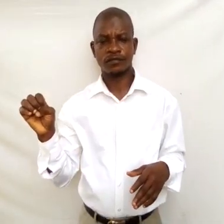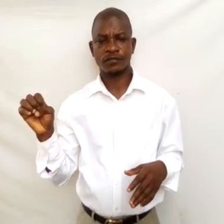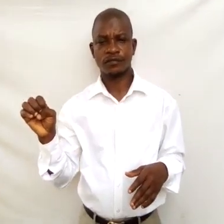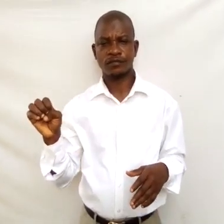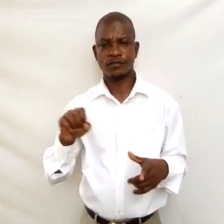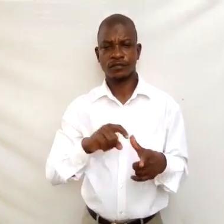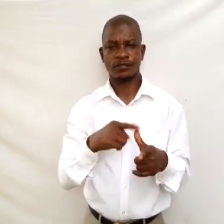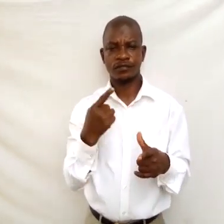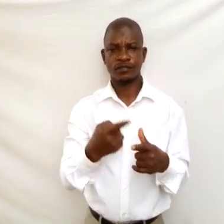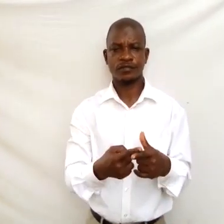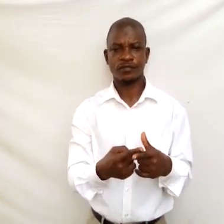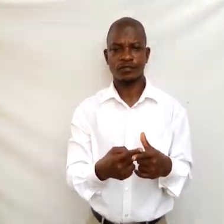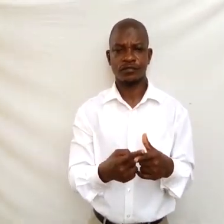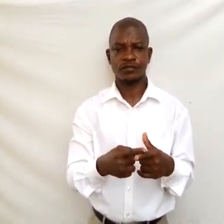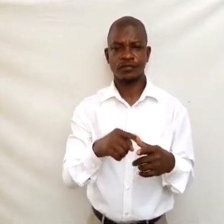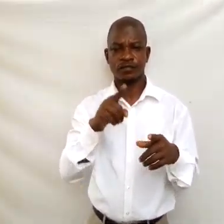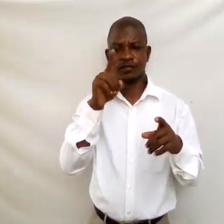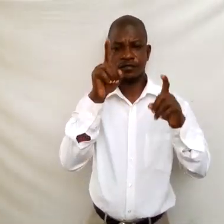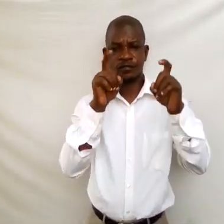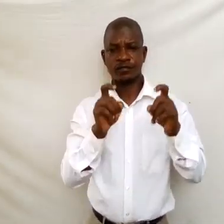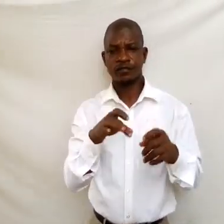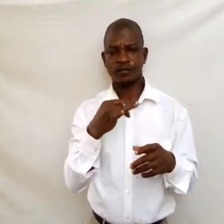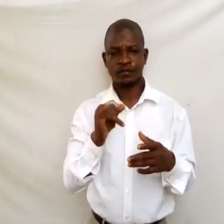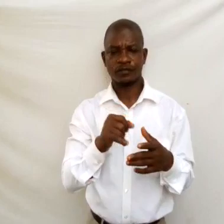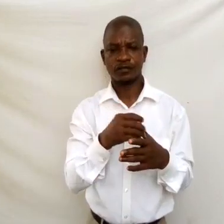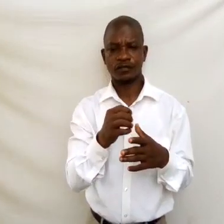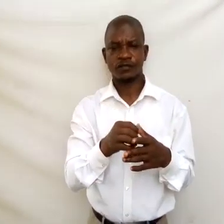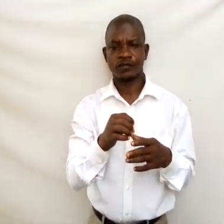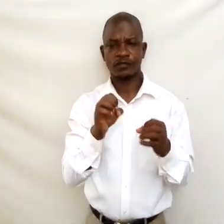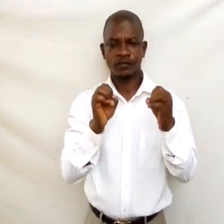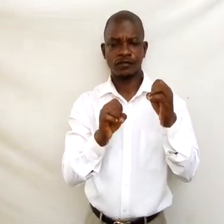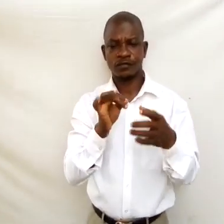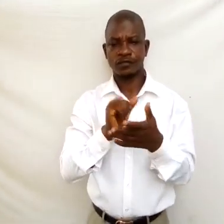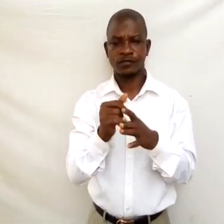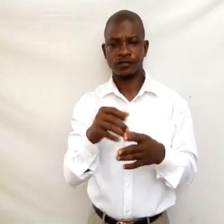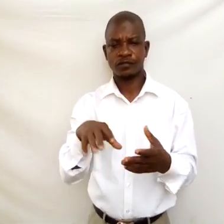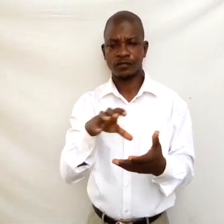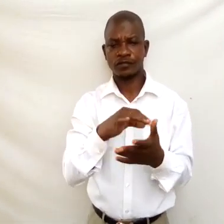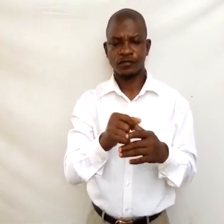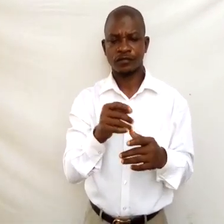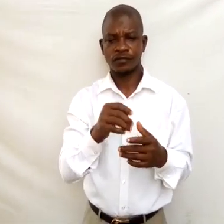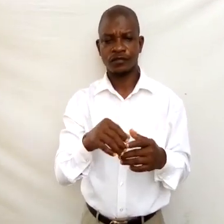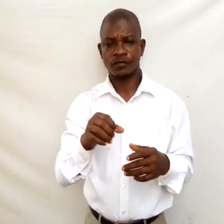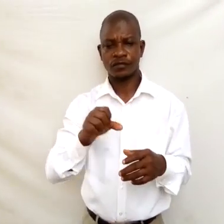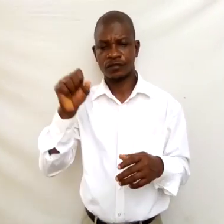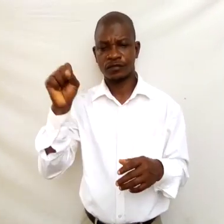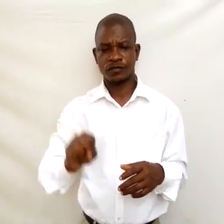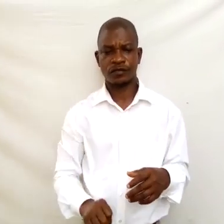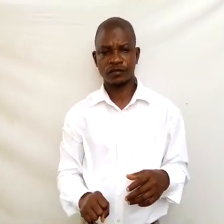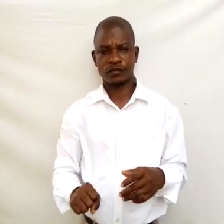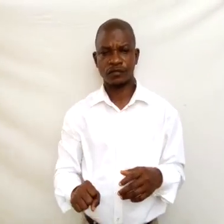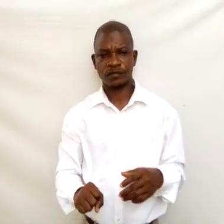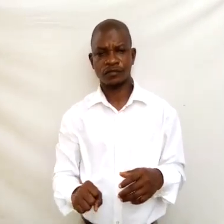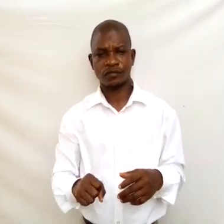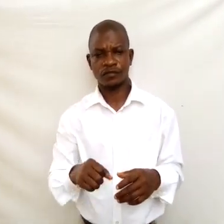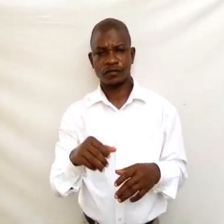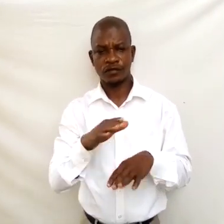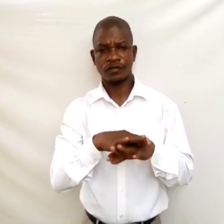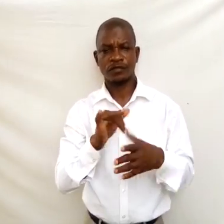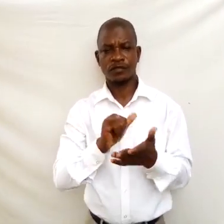Then evaluate the angle that the line makes with the south. So based on our Z